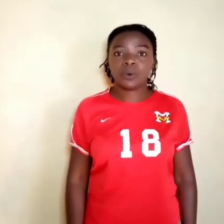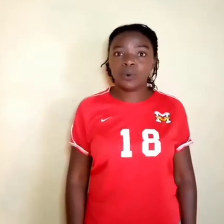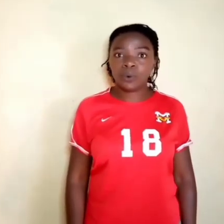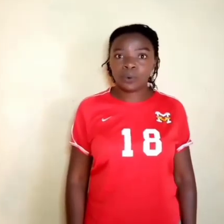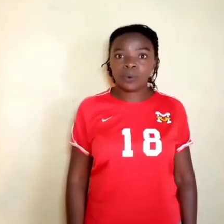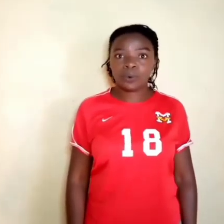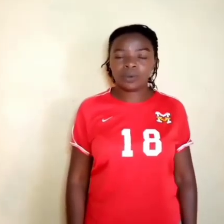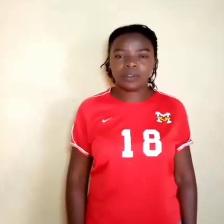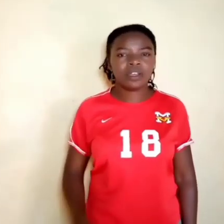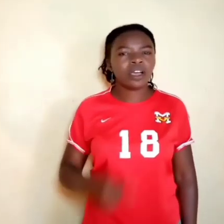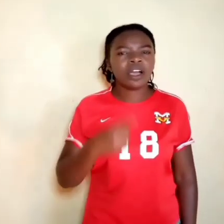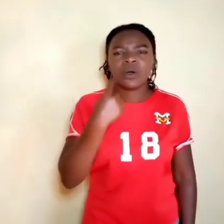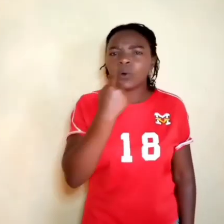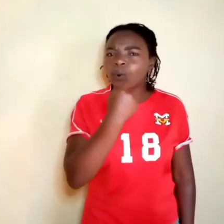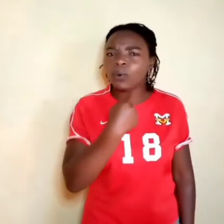Who. Who.